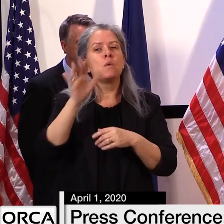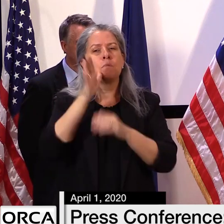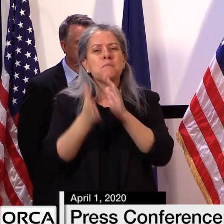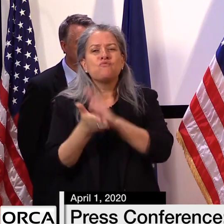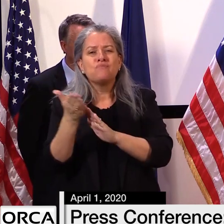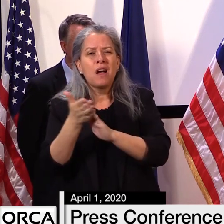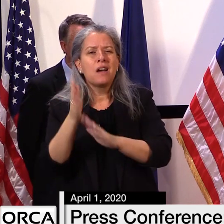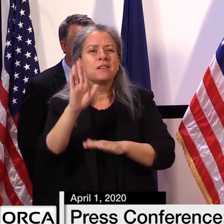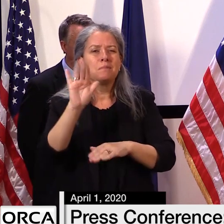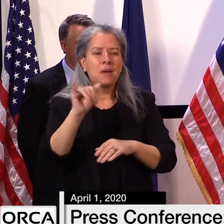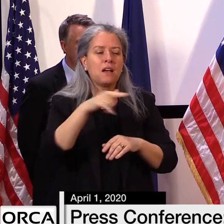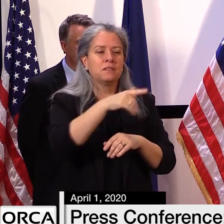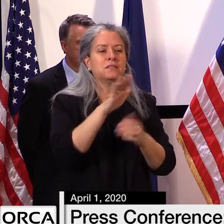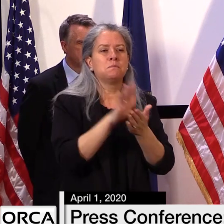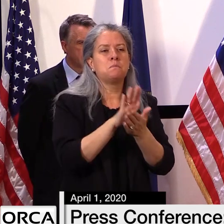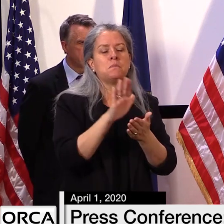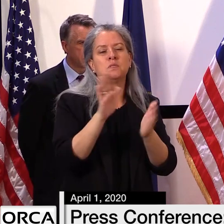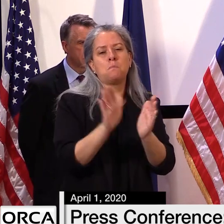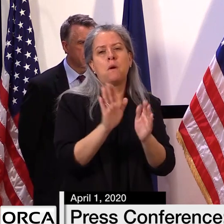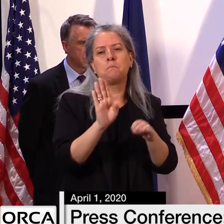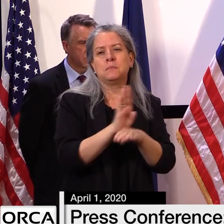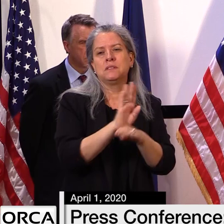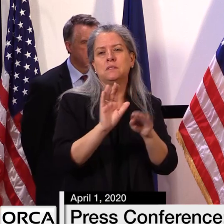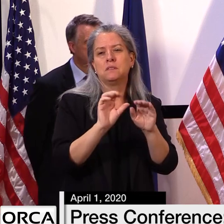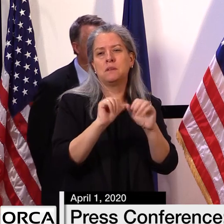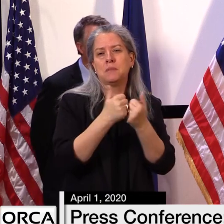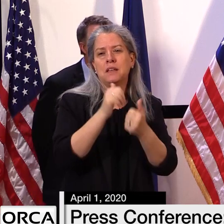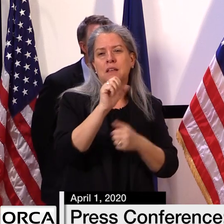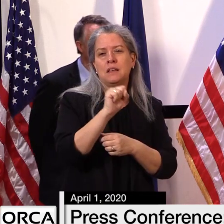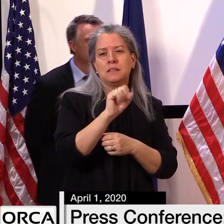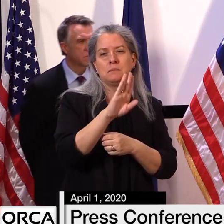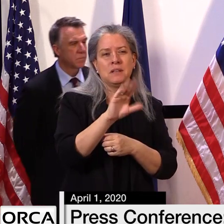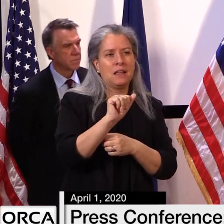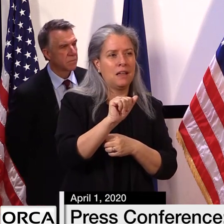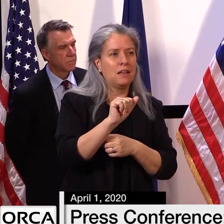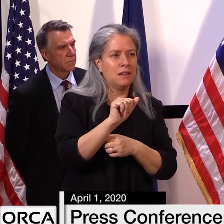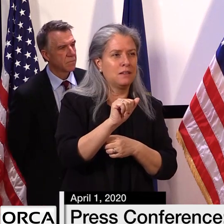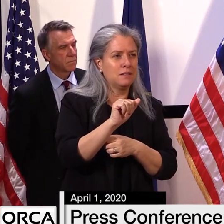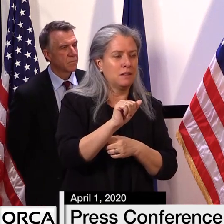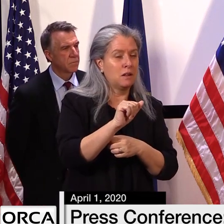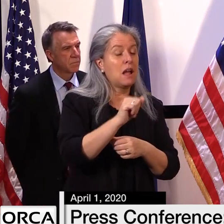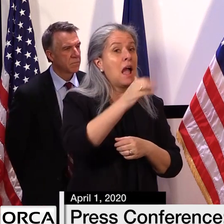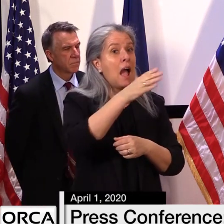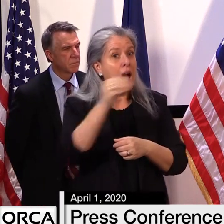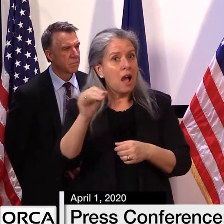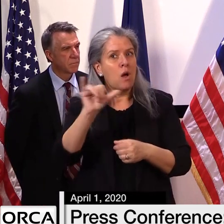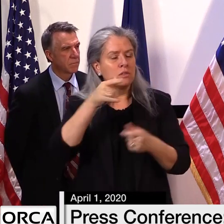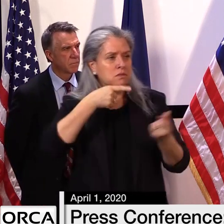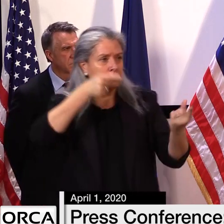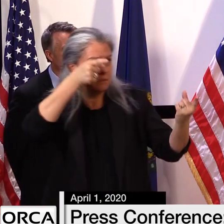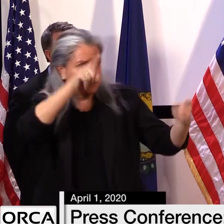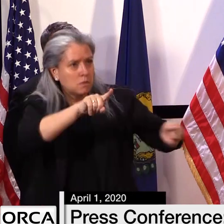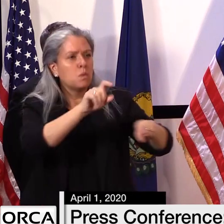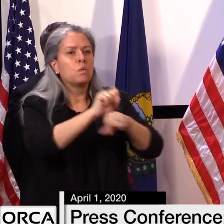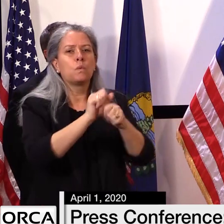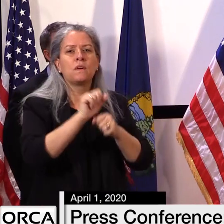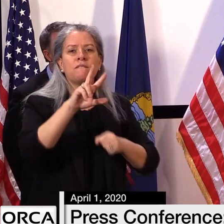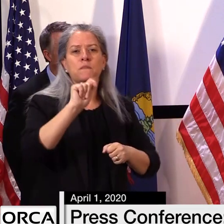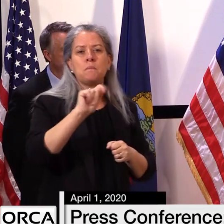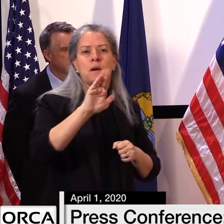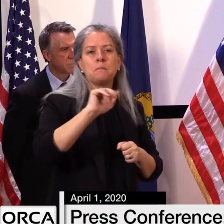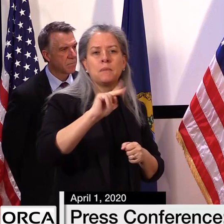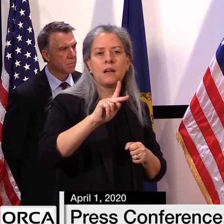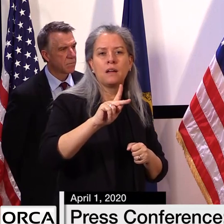by the Small Business Administration and our Vermont banks and credit unions that will play a